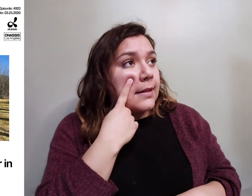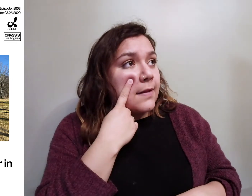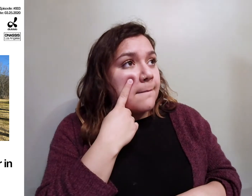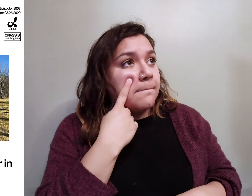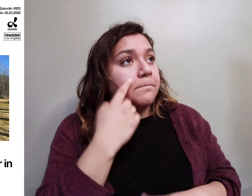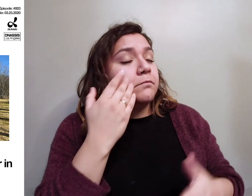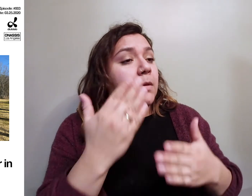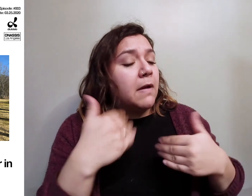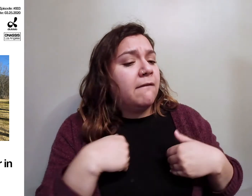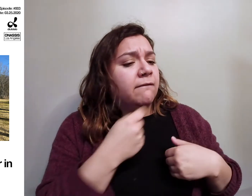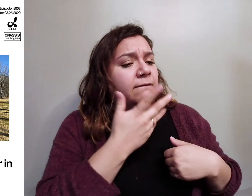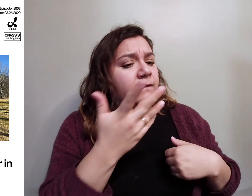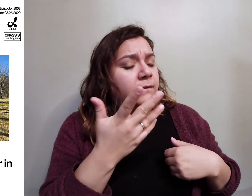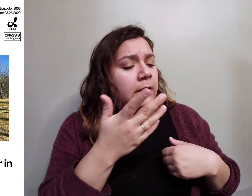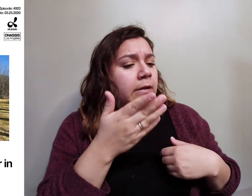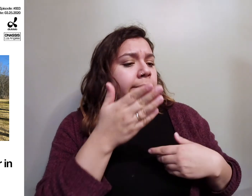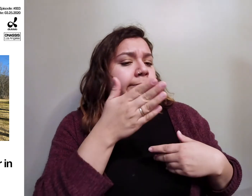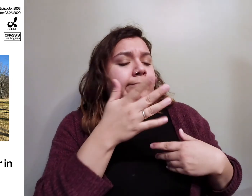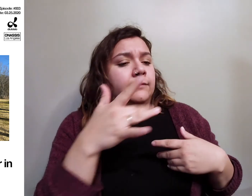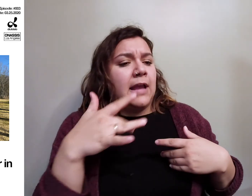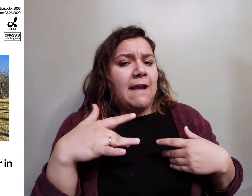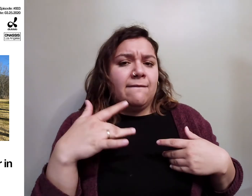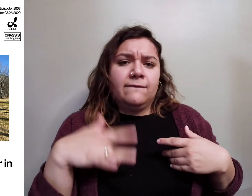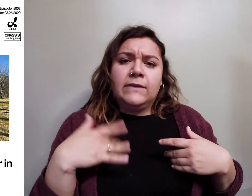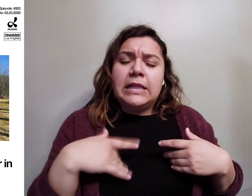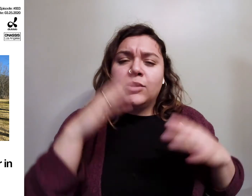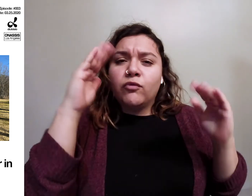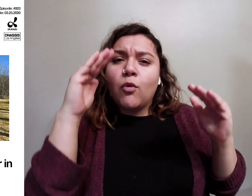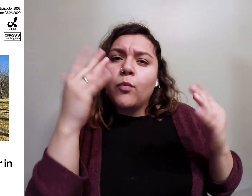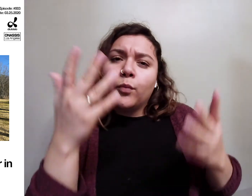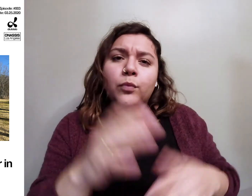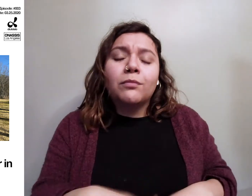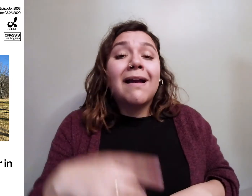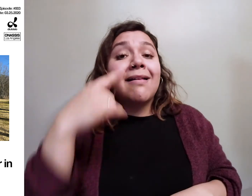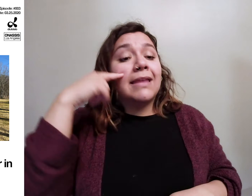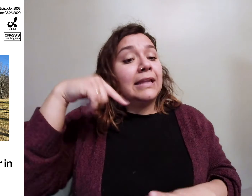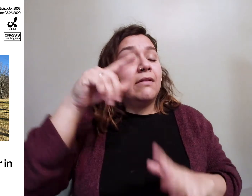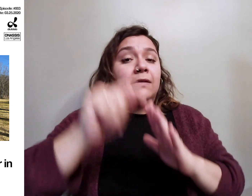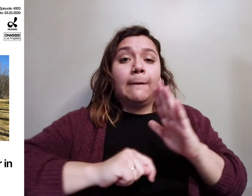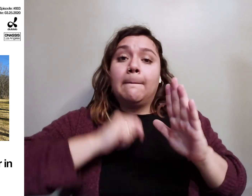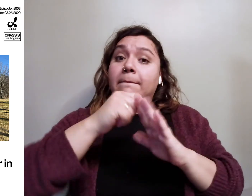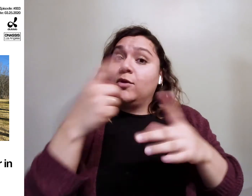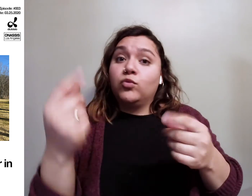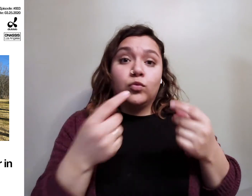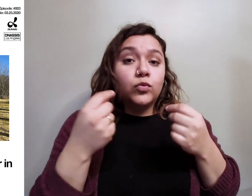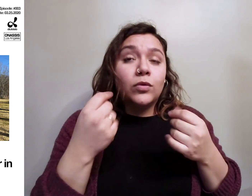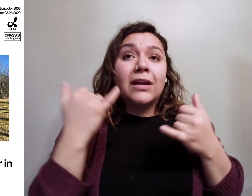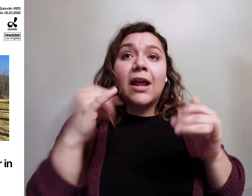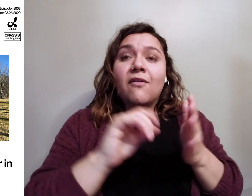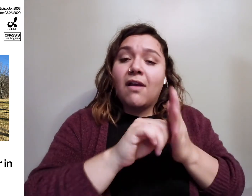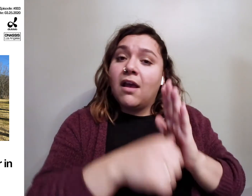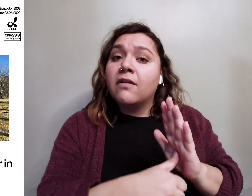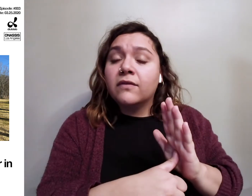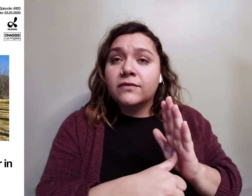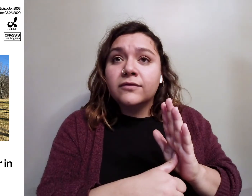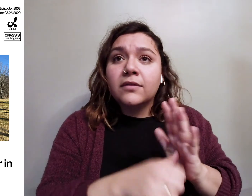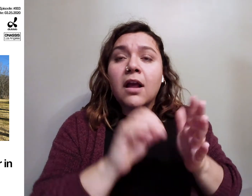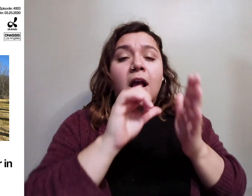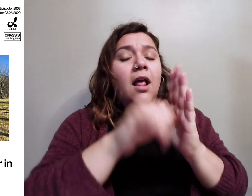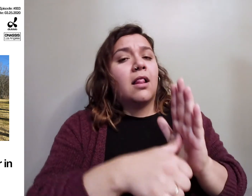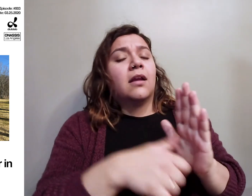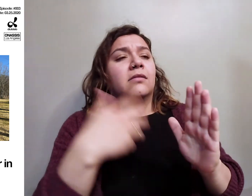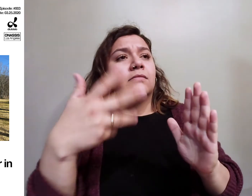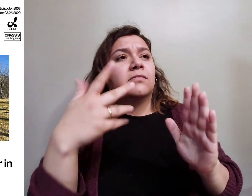social systems and the priorities and the way we've lived our lives. Maybe we need to learn to